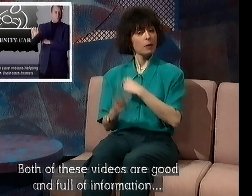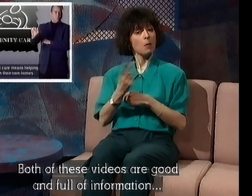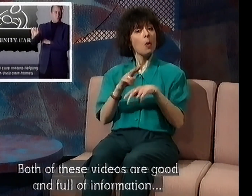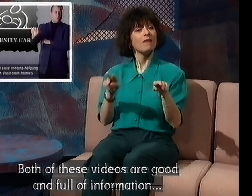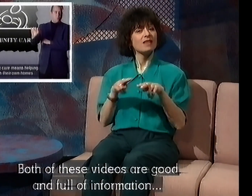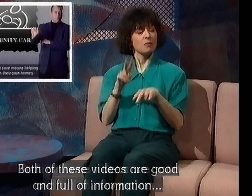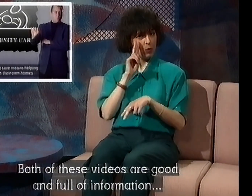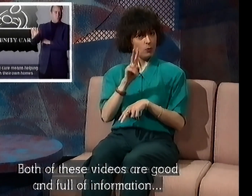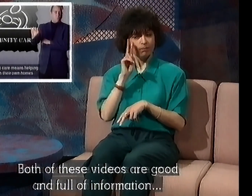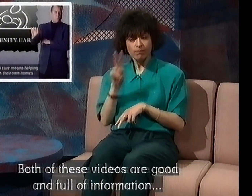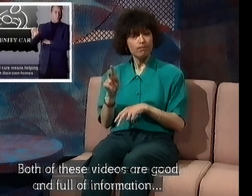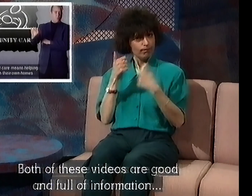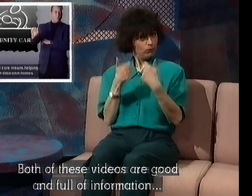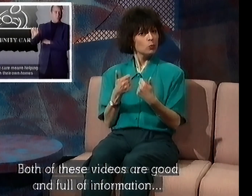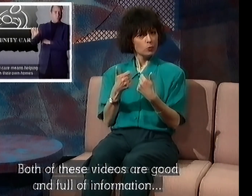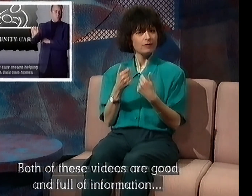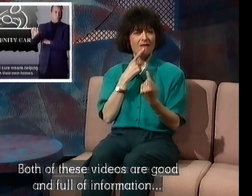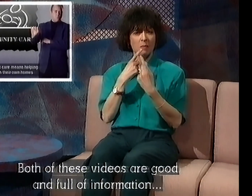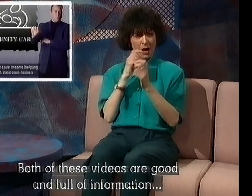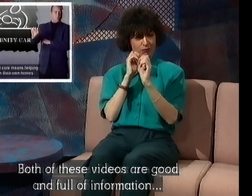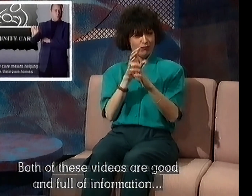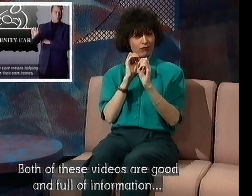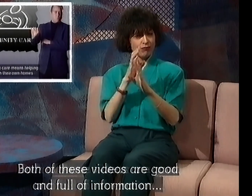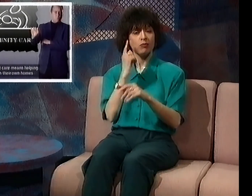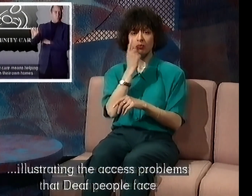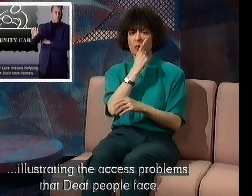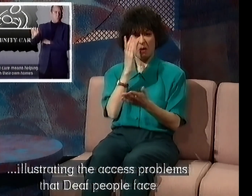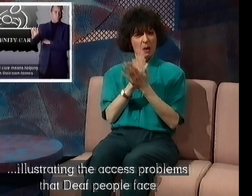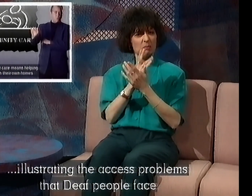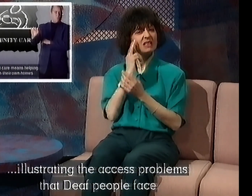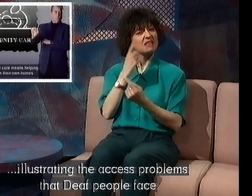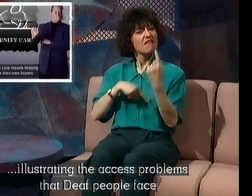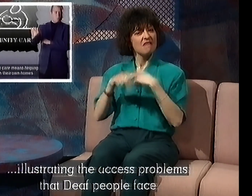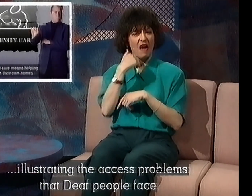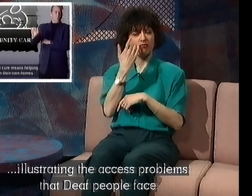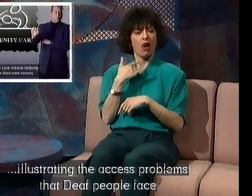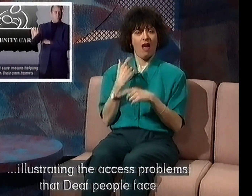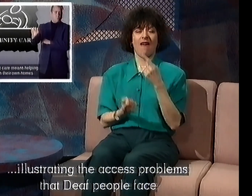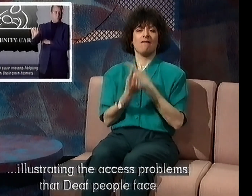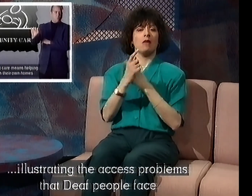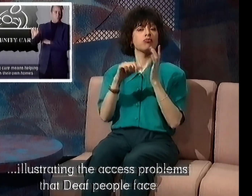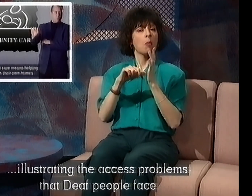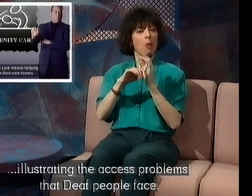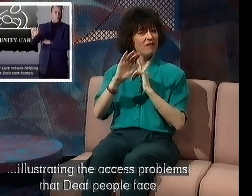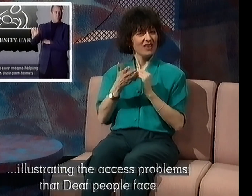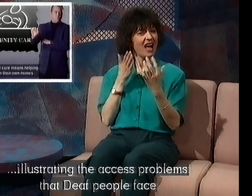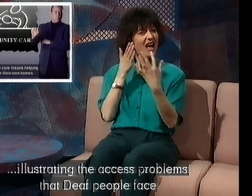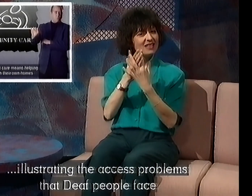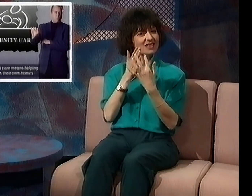Both of these videos are good and are full of information illustrating the daily problems of access that deaf people face. They're